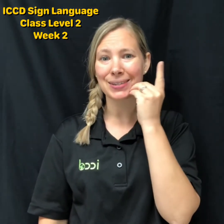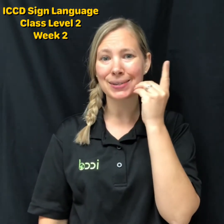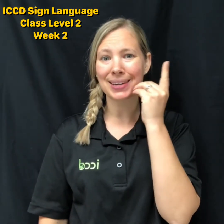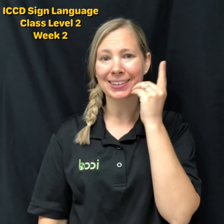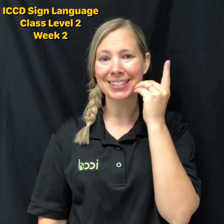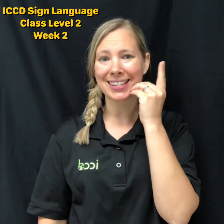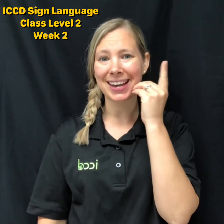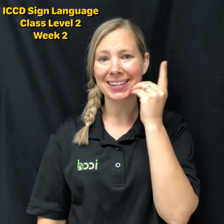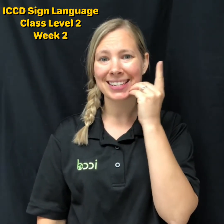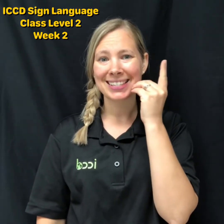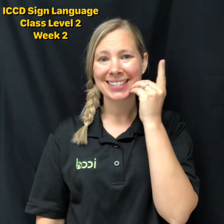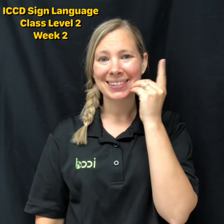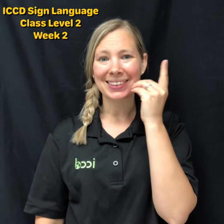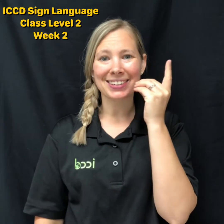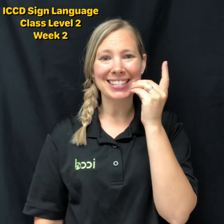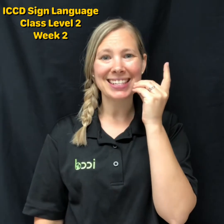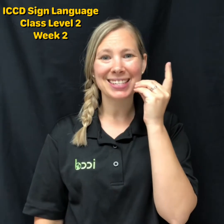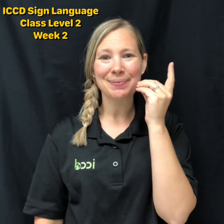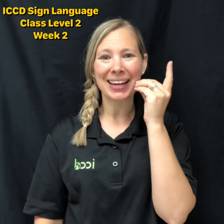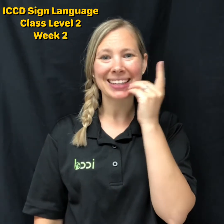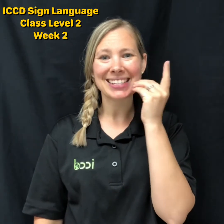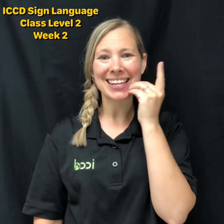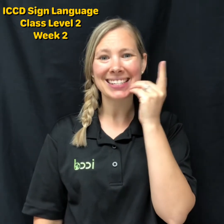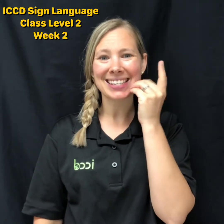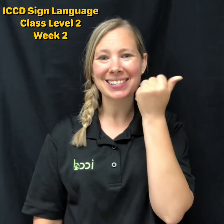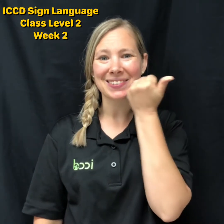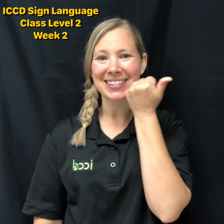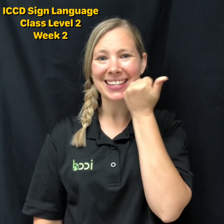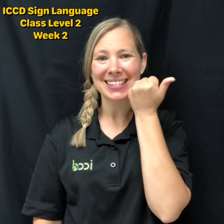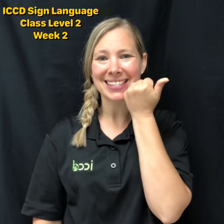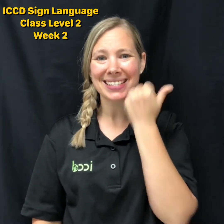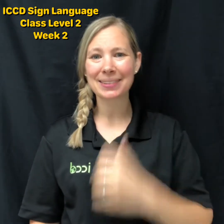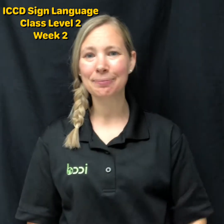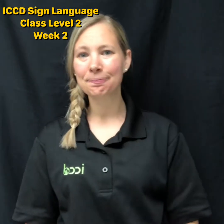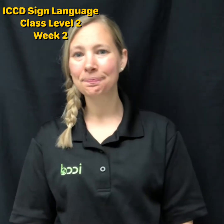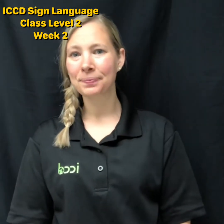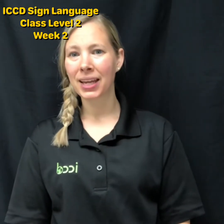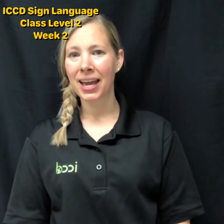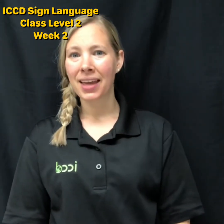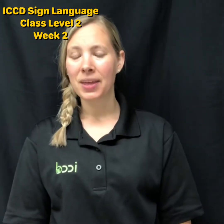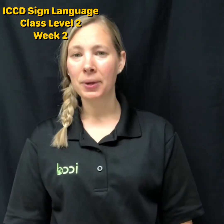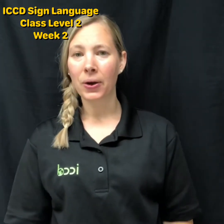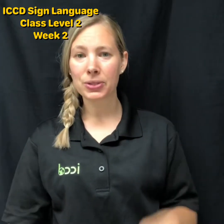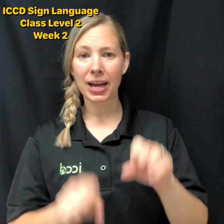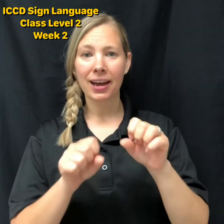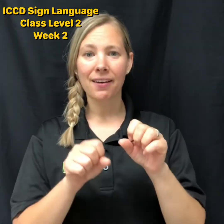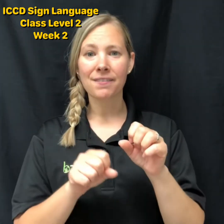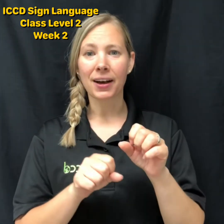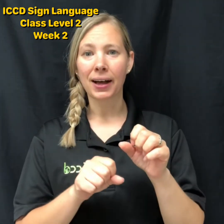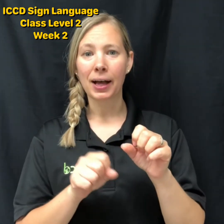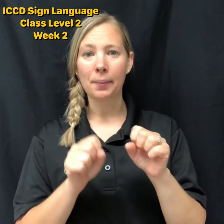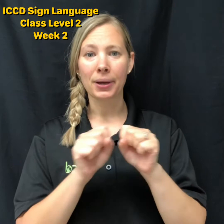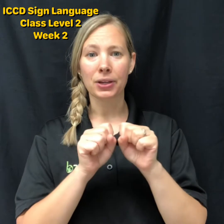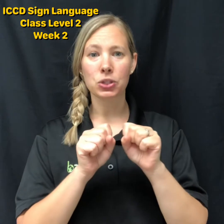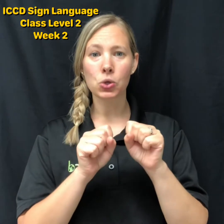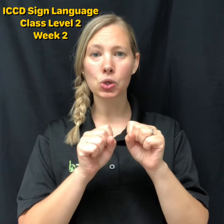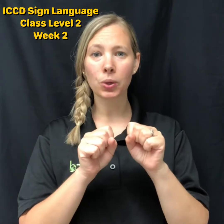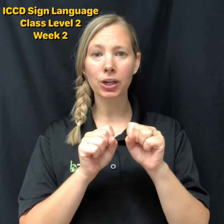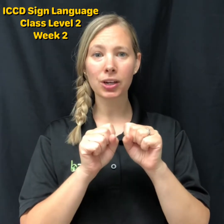it on the side with your teeth smiling, dentist or dentist. Then we also have a social worker, so you